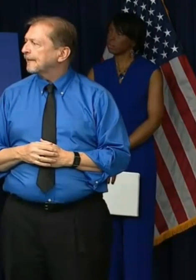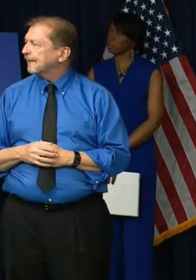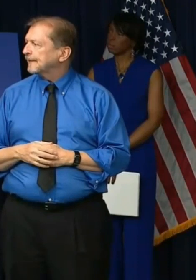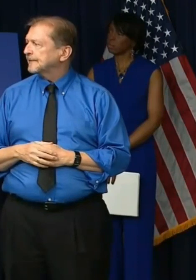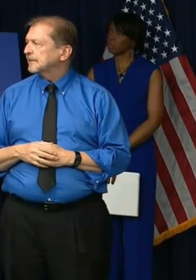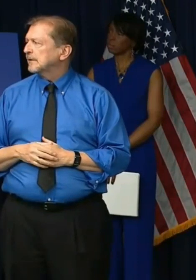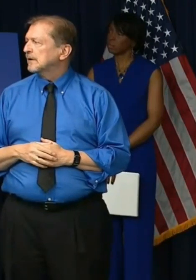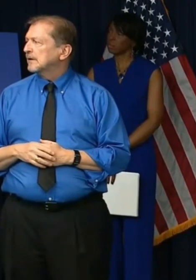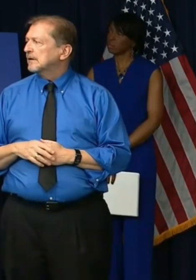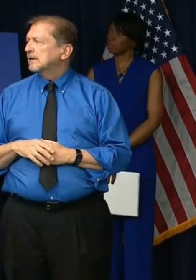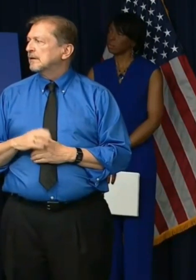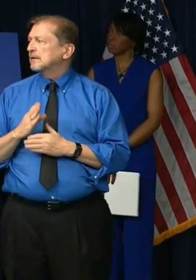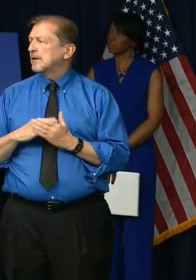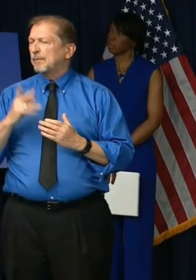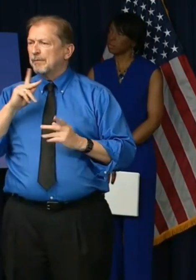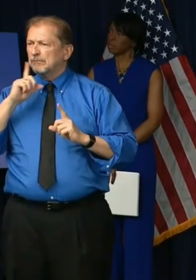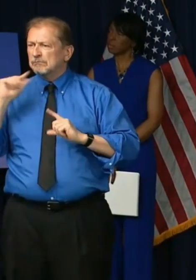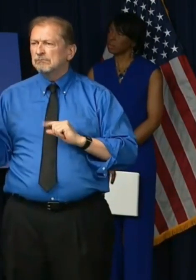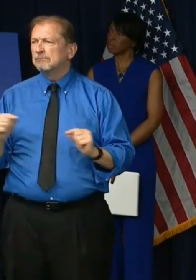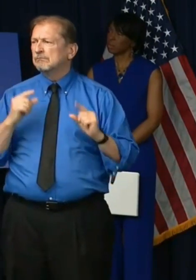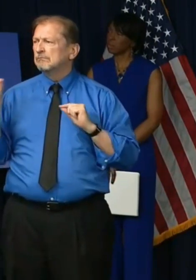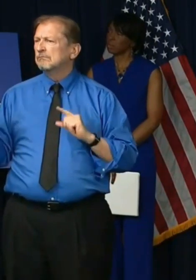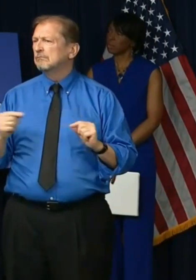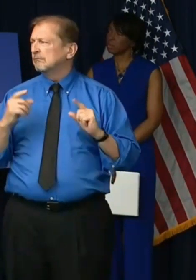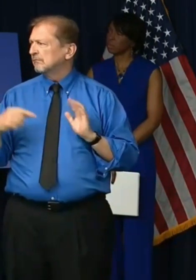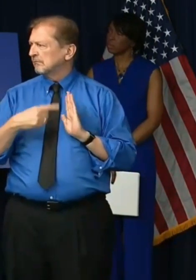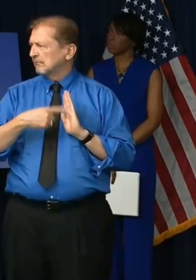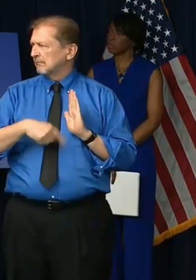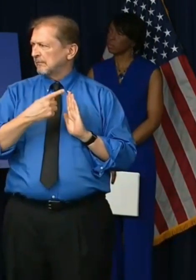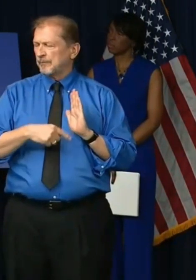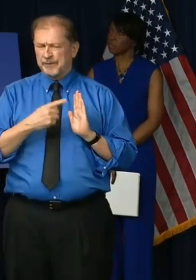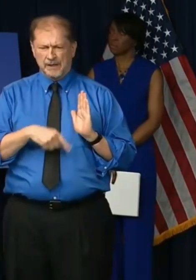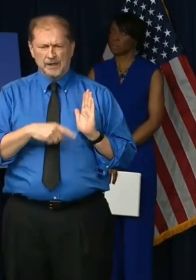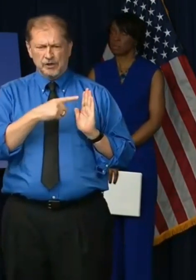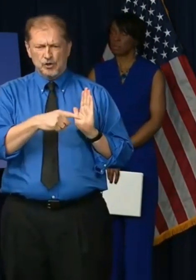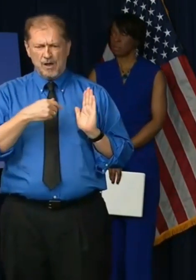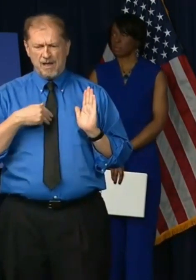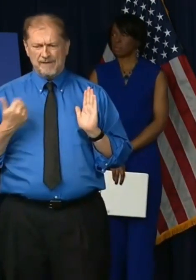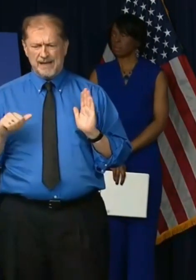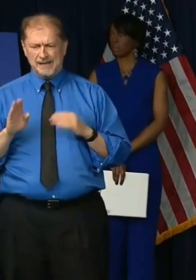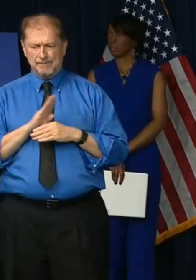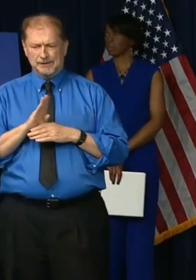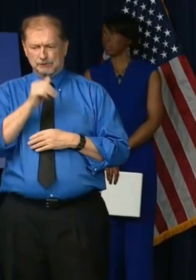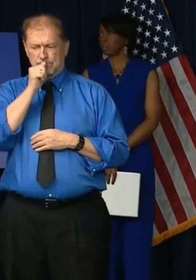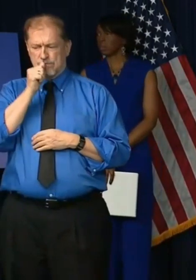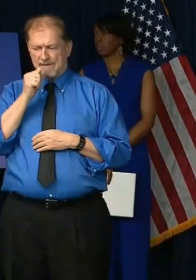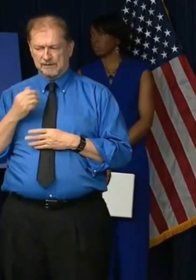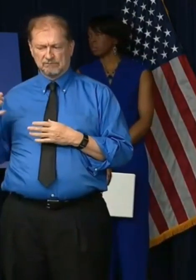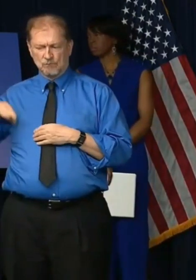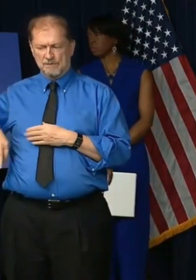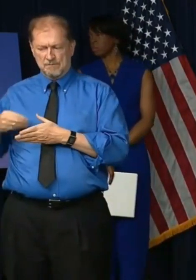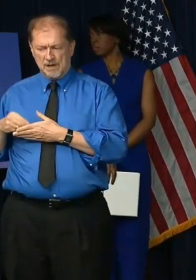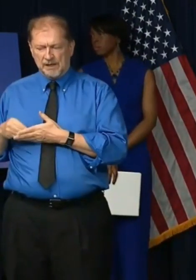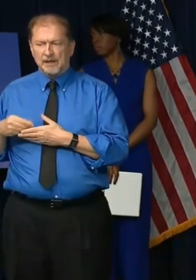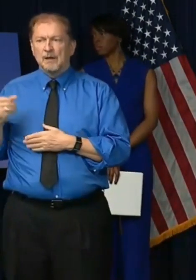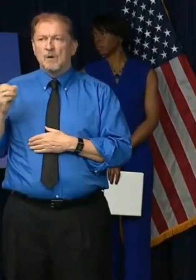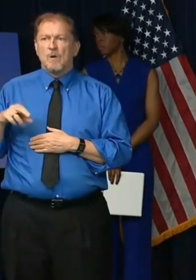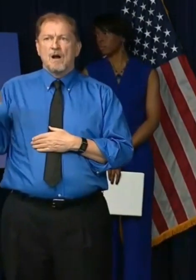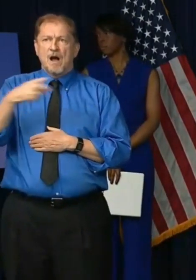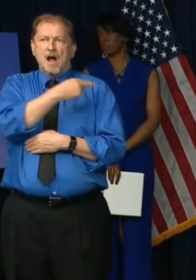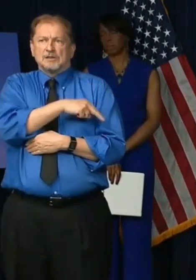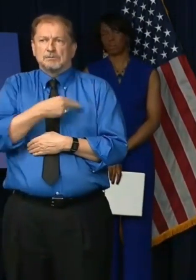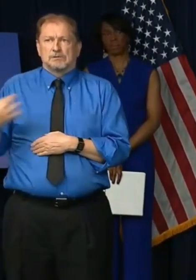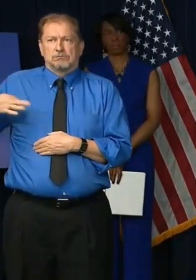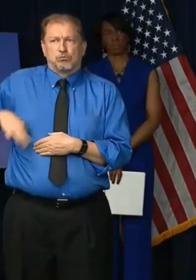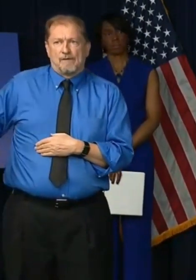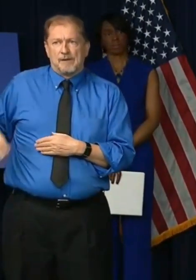some of the persistent rumors about your order? Are any businesses connected to you profiting from the pandemic? Do hospitals get more money based on their number of COVID cases?